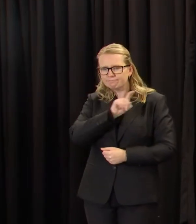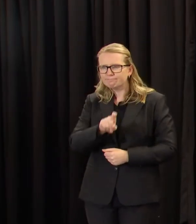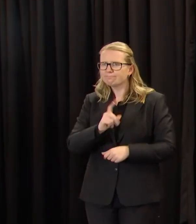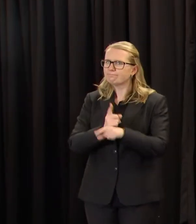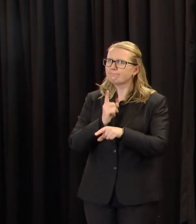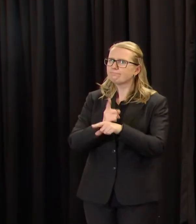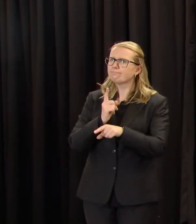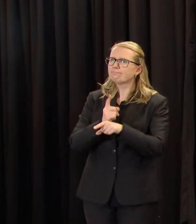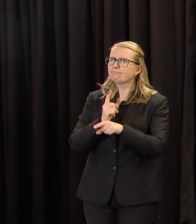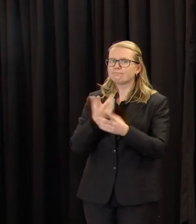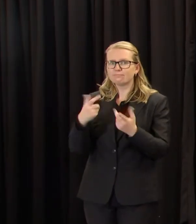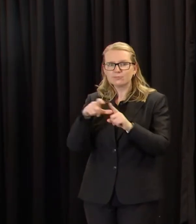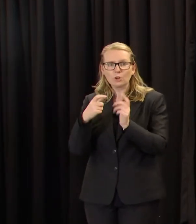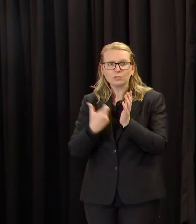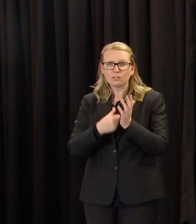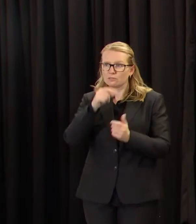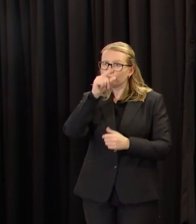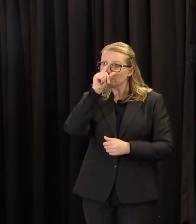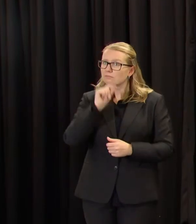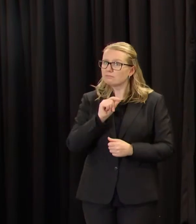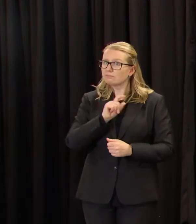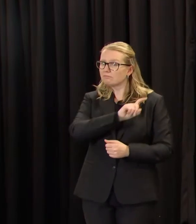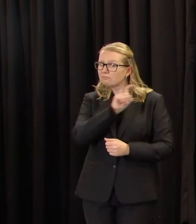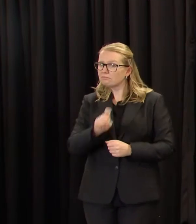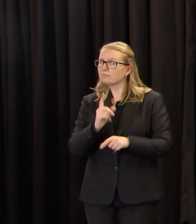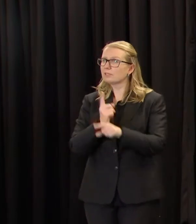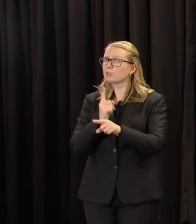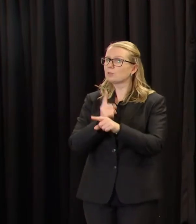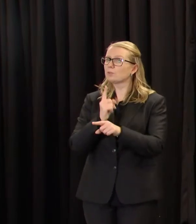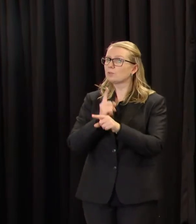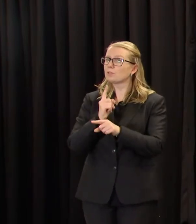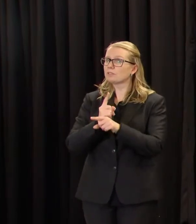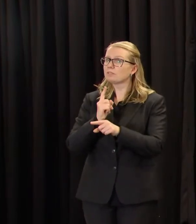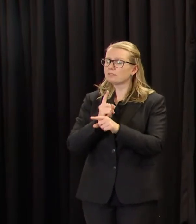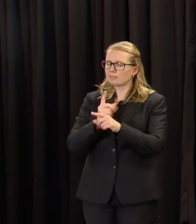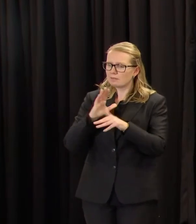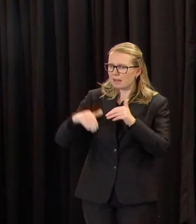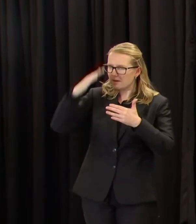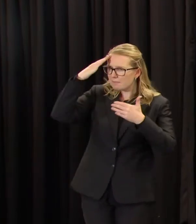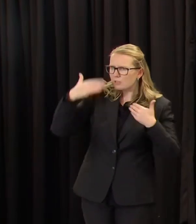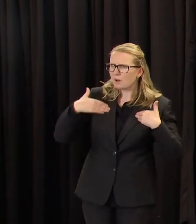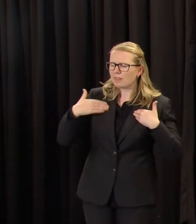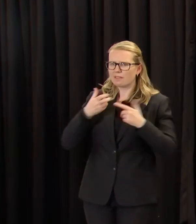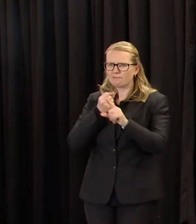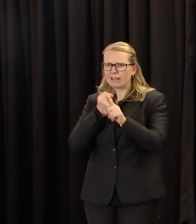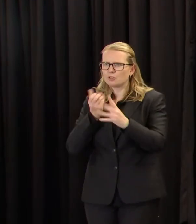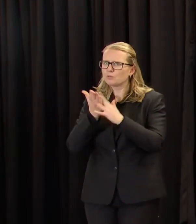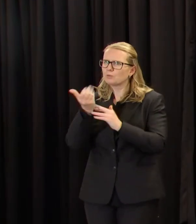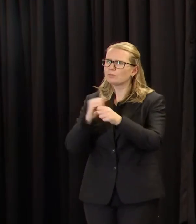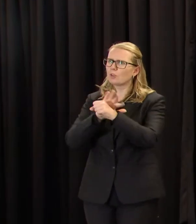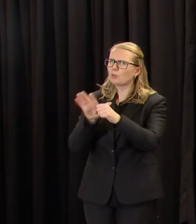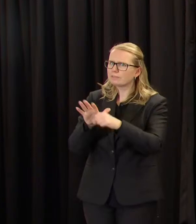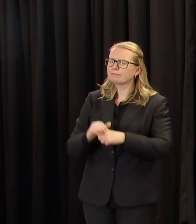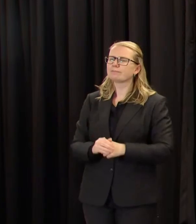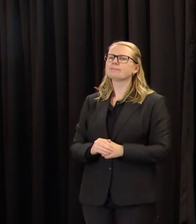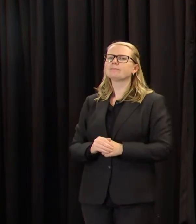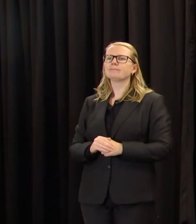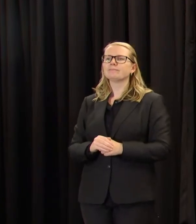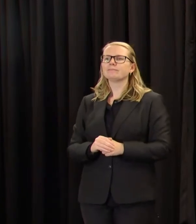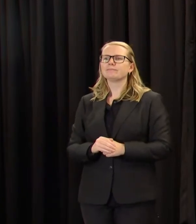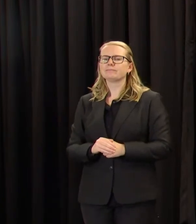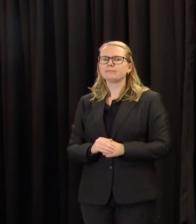Dr. Coventry can come and speak. There's no problem with that at all. I think I do just want to make the point, though,